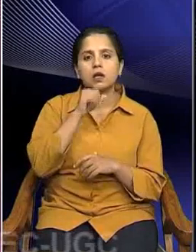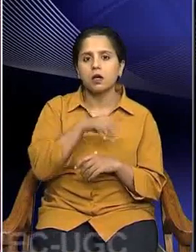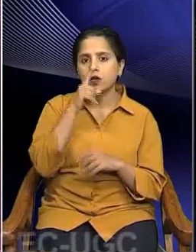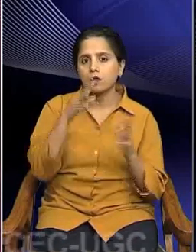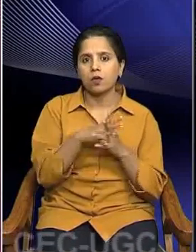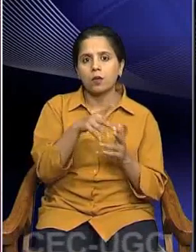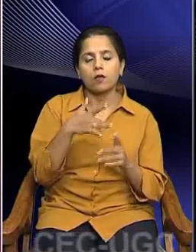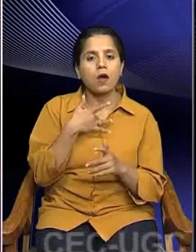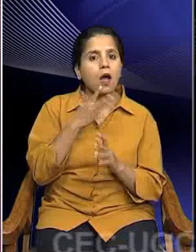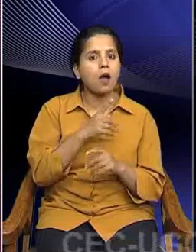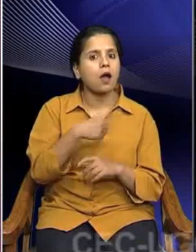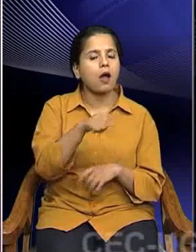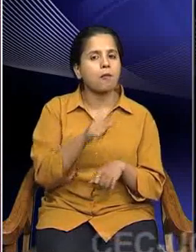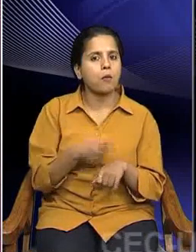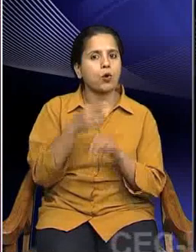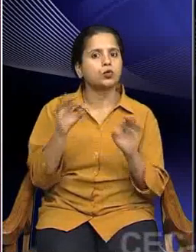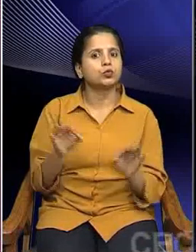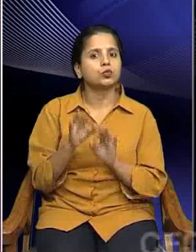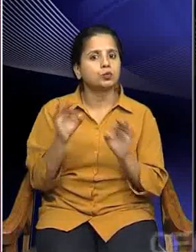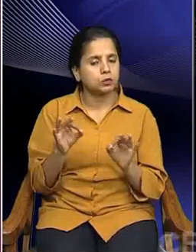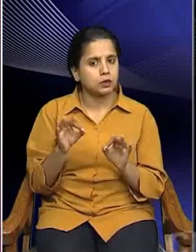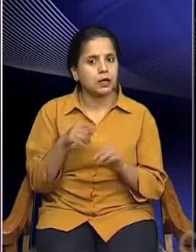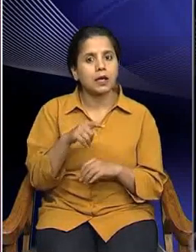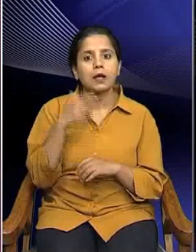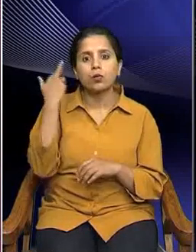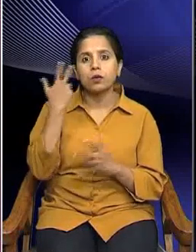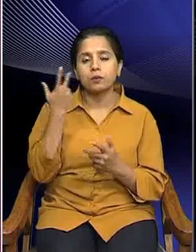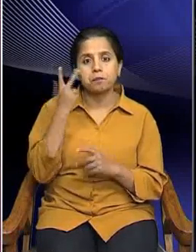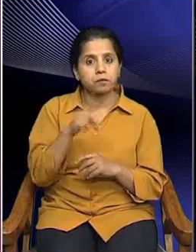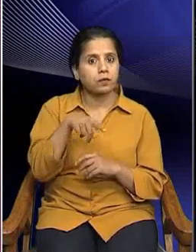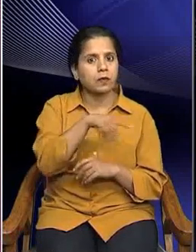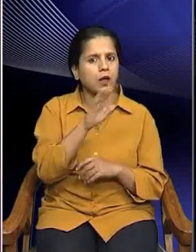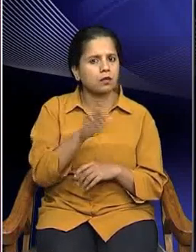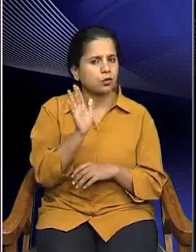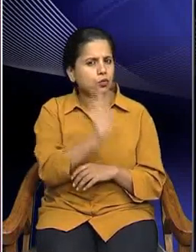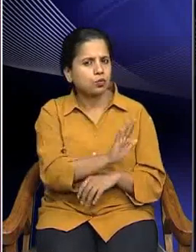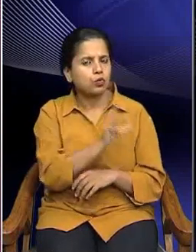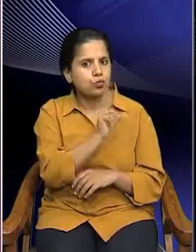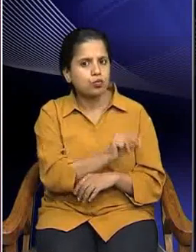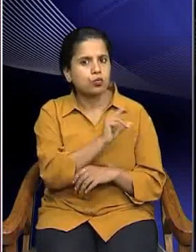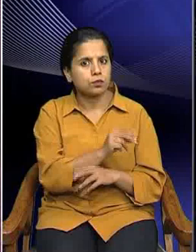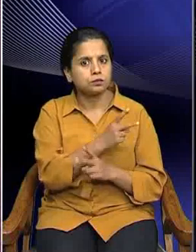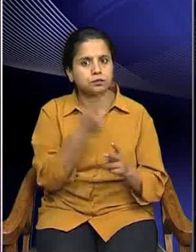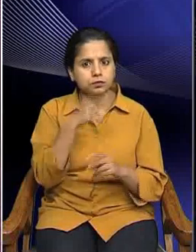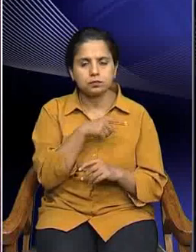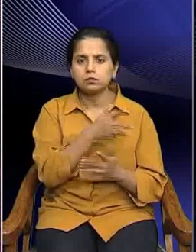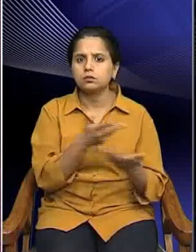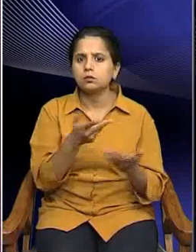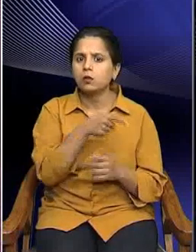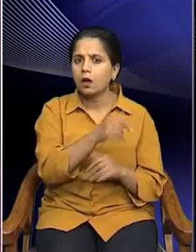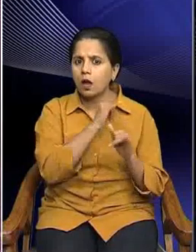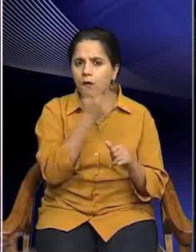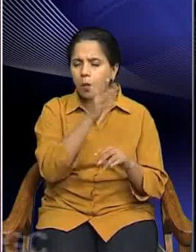are not getting opportunities. Rather, they are being greatly discouraged to interact with similar